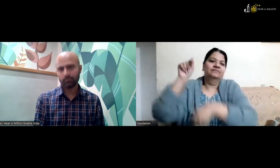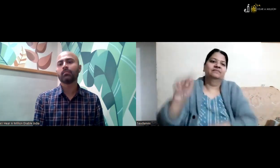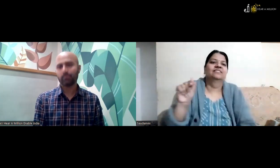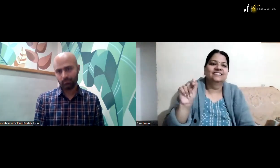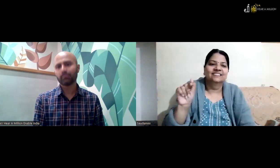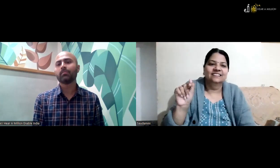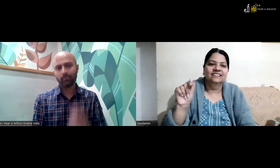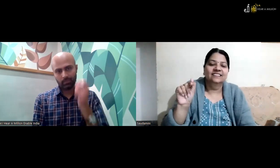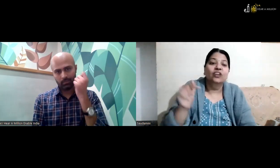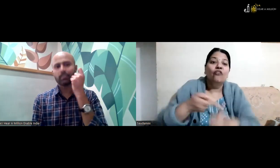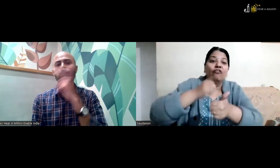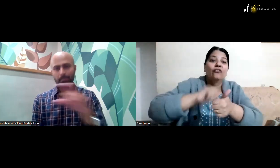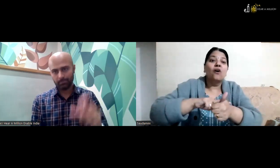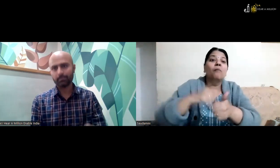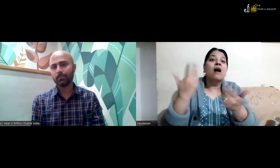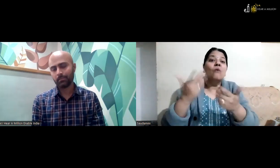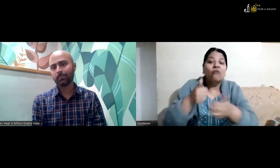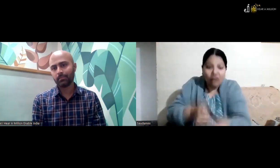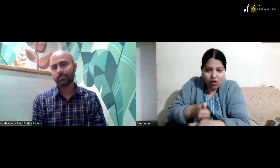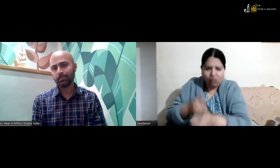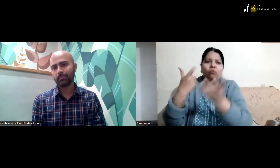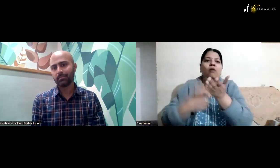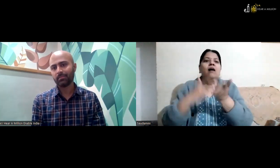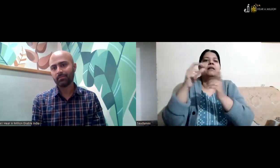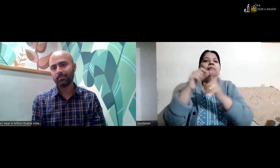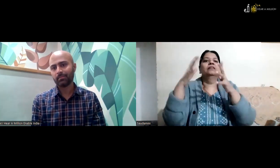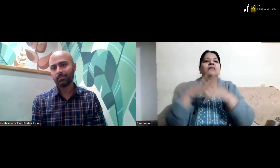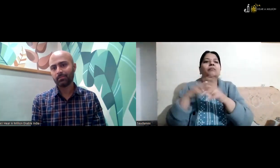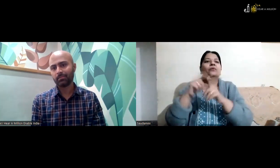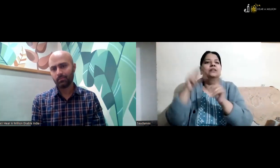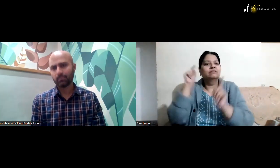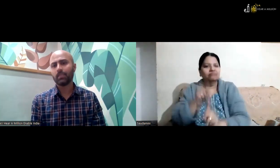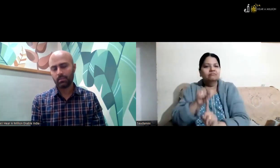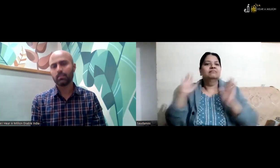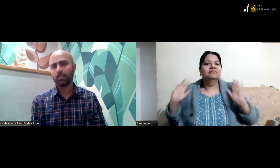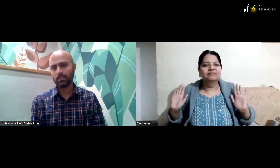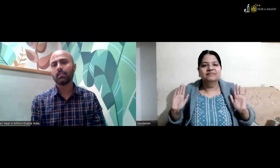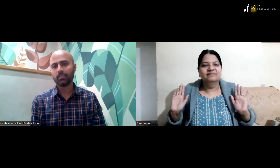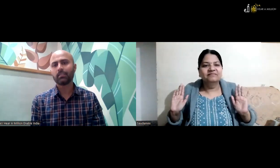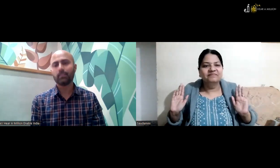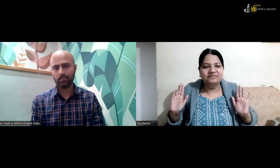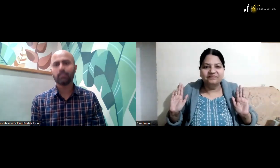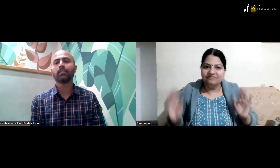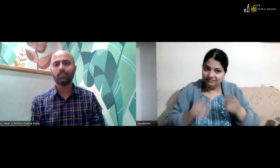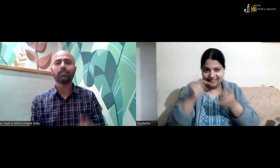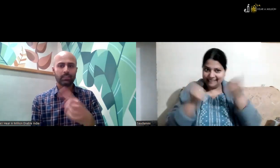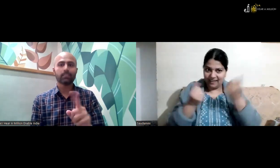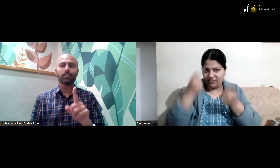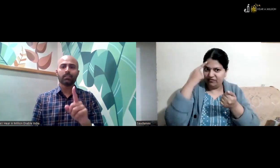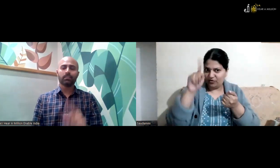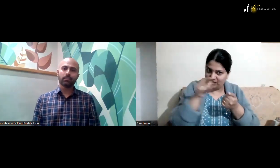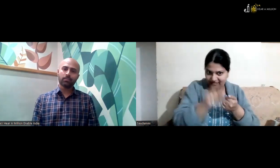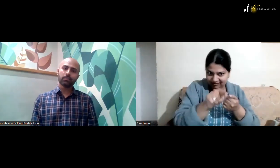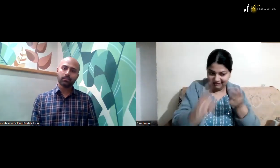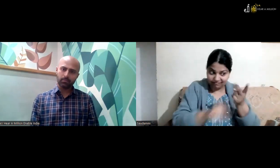a solution for this, and we can have a complaint regarding this in the court. And this is how RPWD